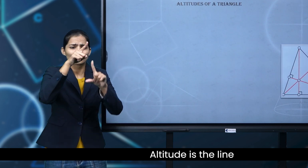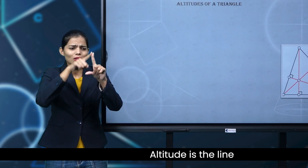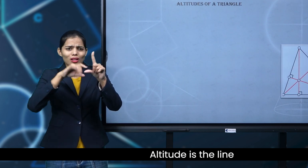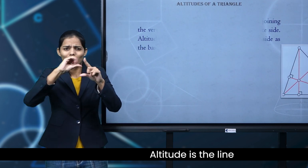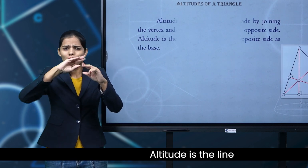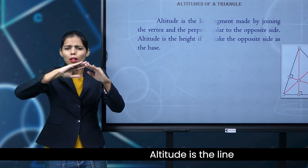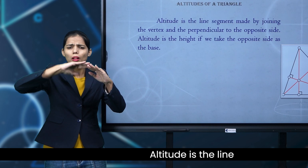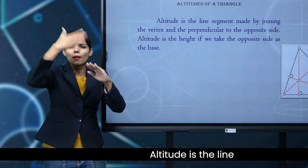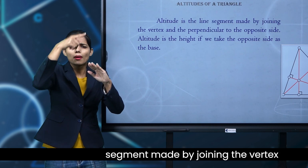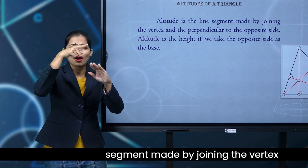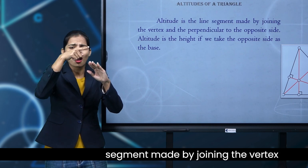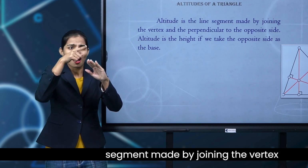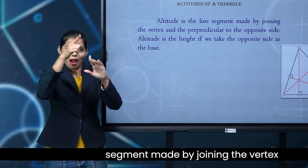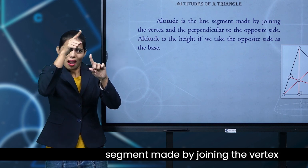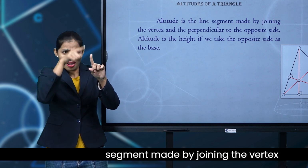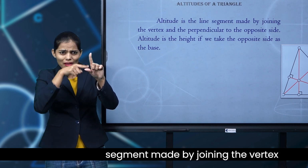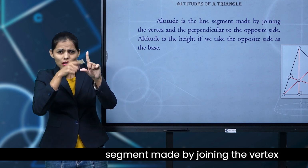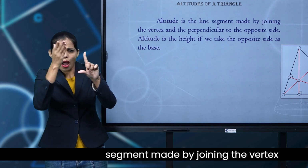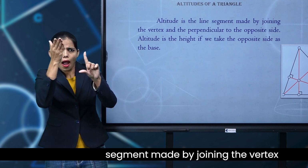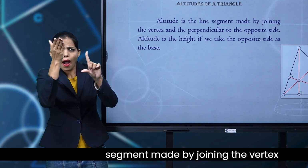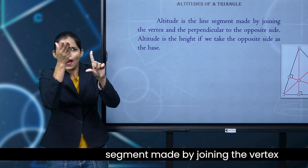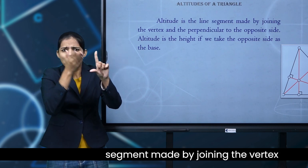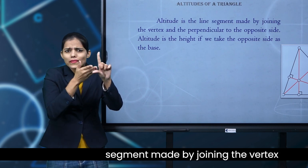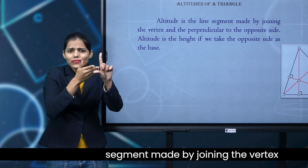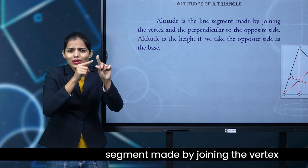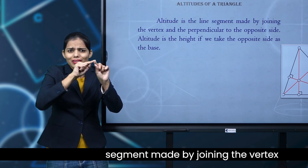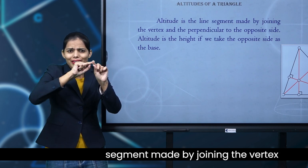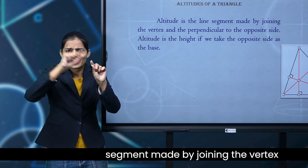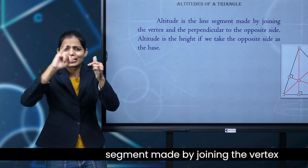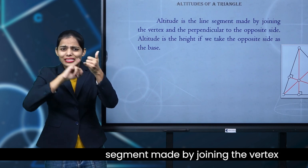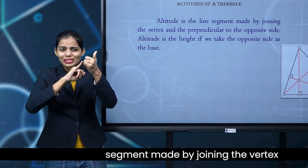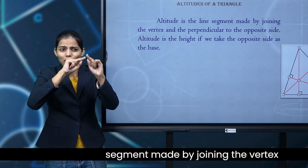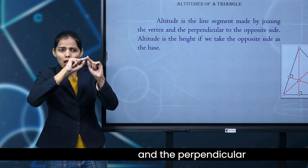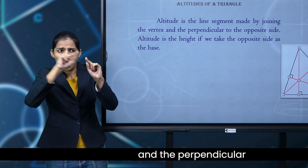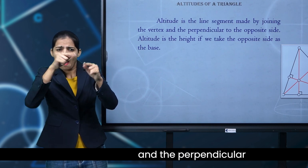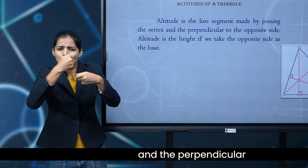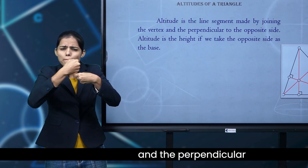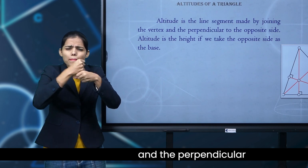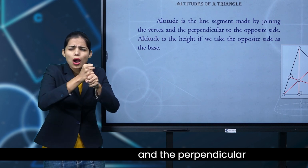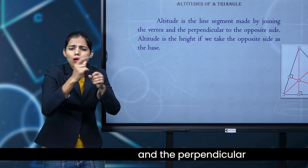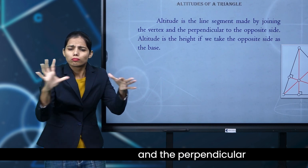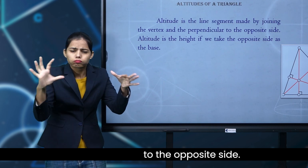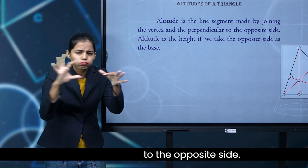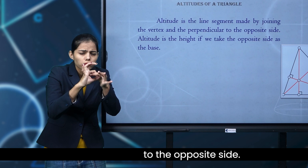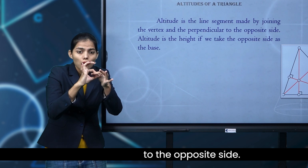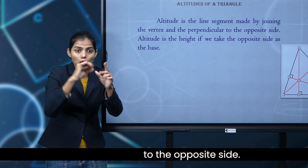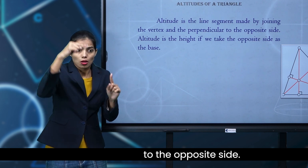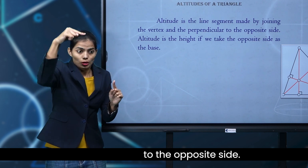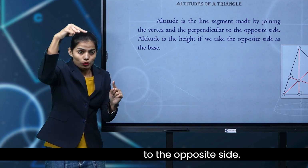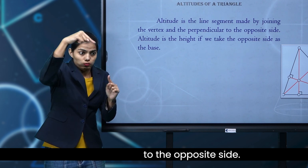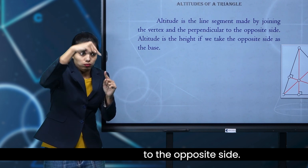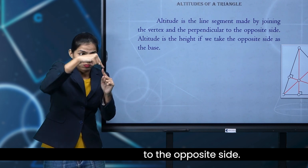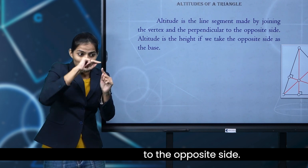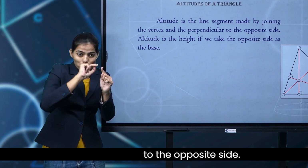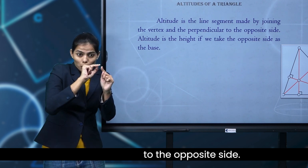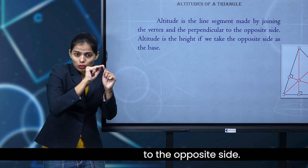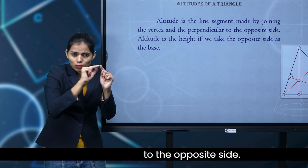Altitude is the line segment made by joining the vertex and the perpendicular to the opposite side.